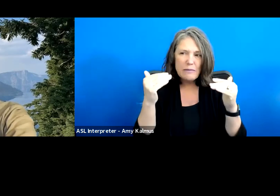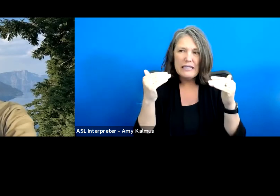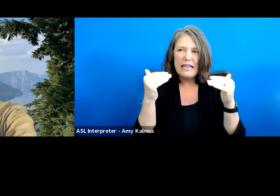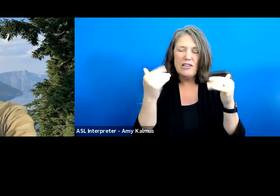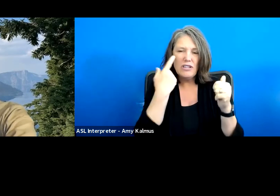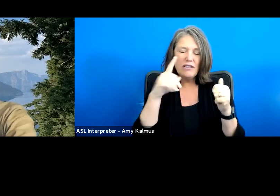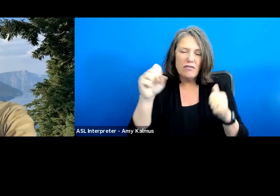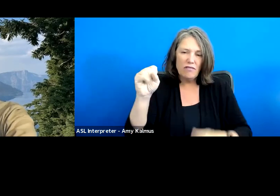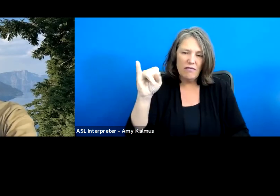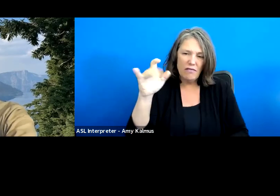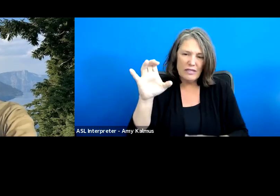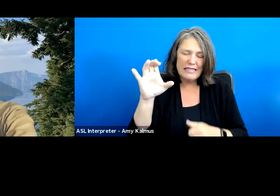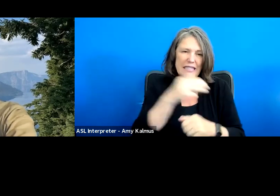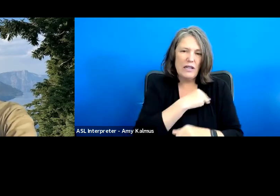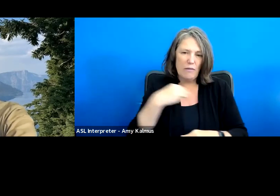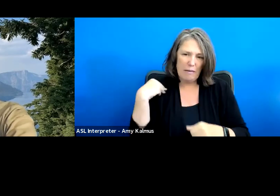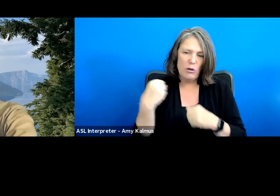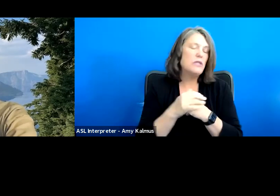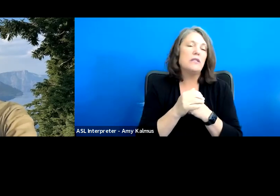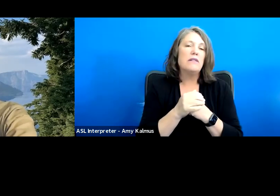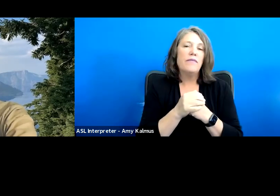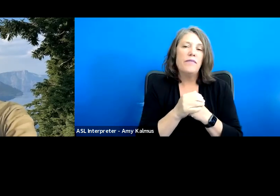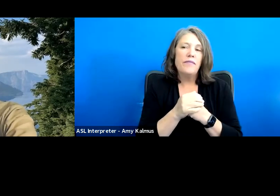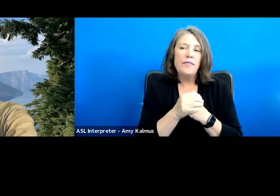of SILC members. So